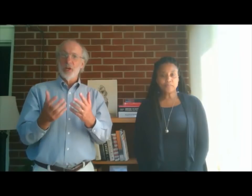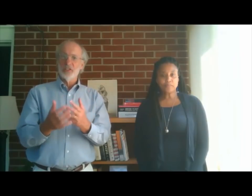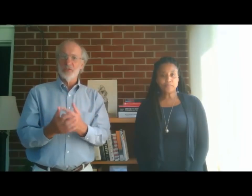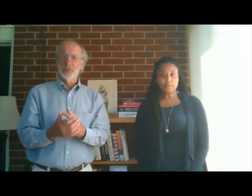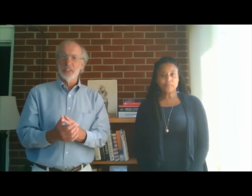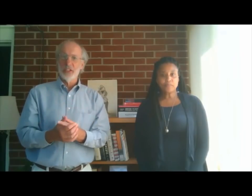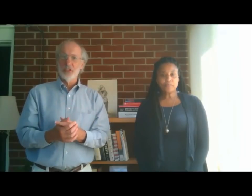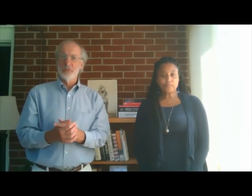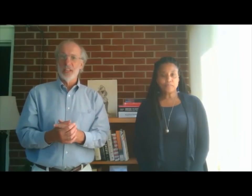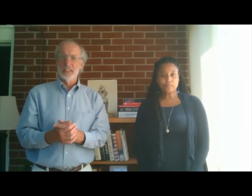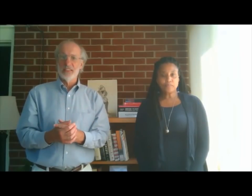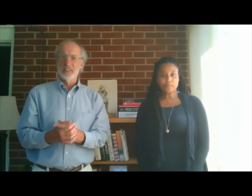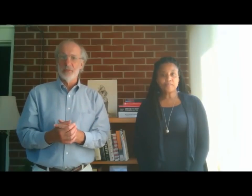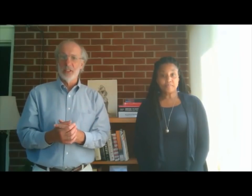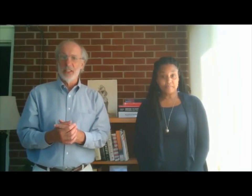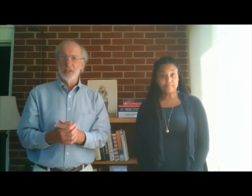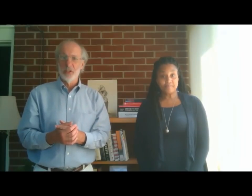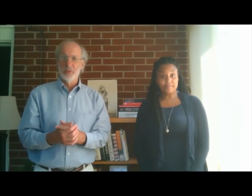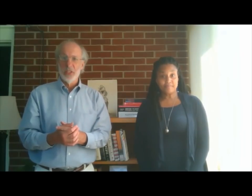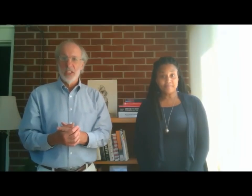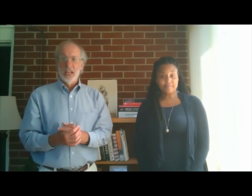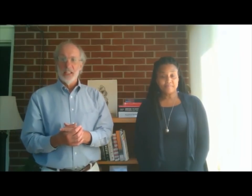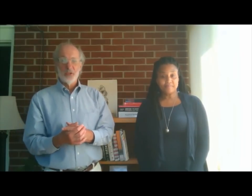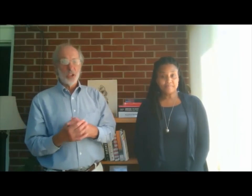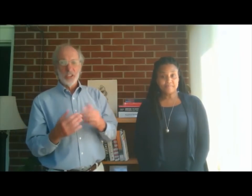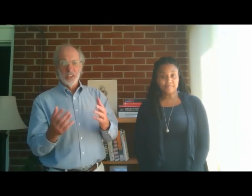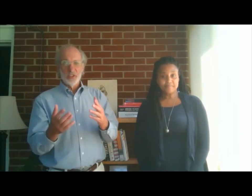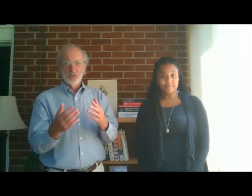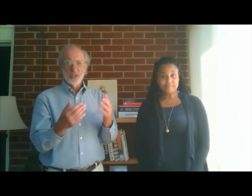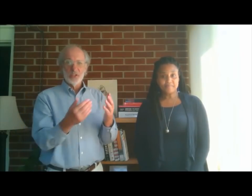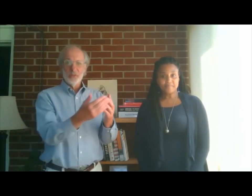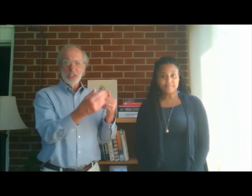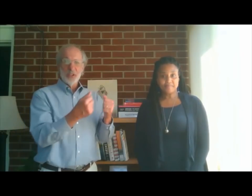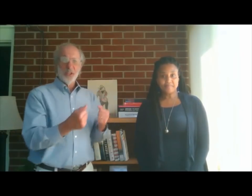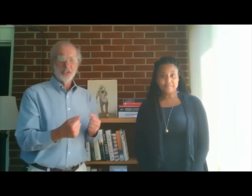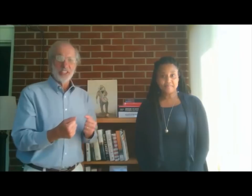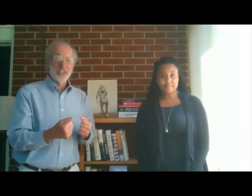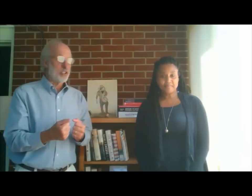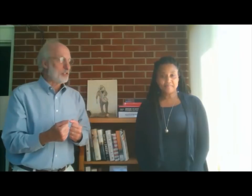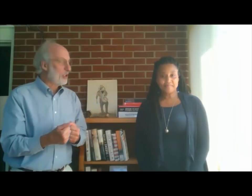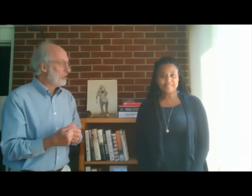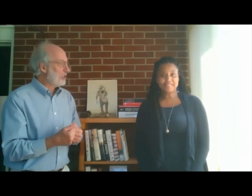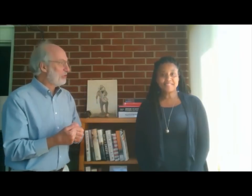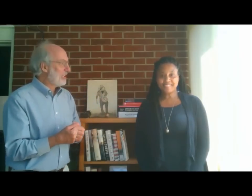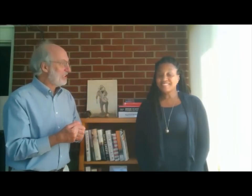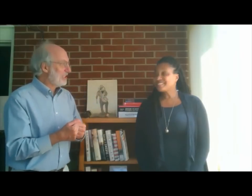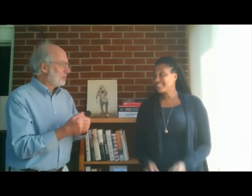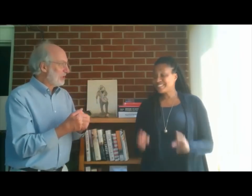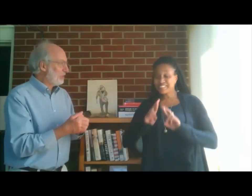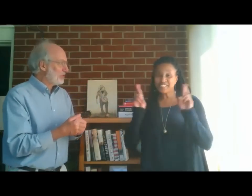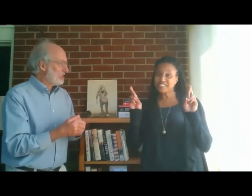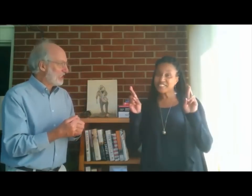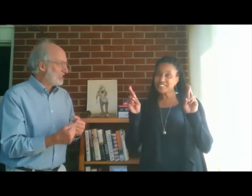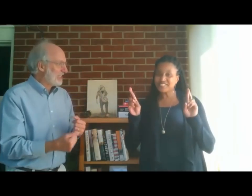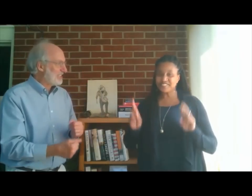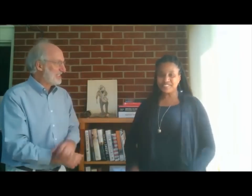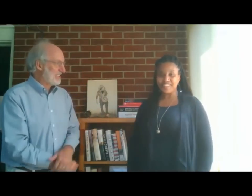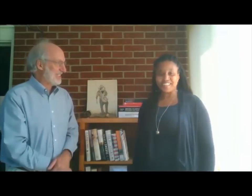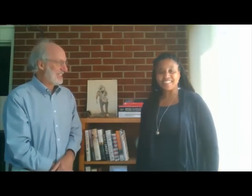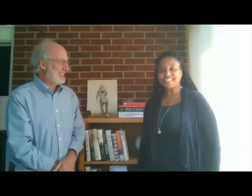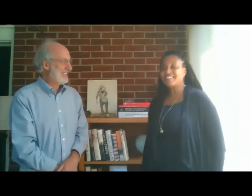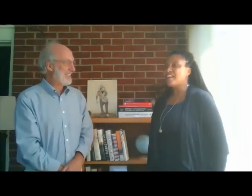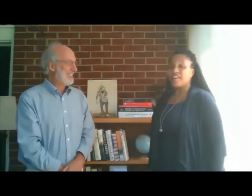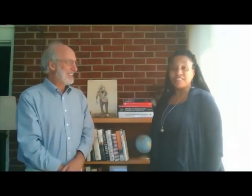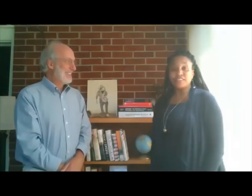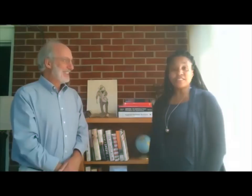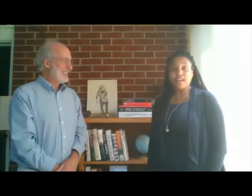then we'll pause for a minute and you can practice them at home. Tanya is going to be our teacher. Tanya, you ready to teach me the first set of signs?